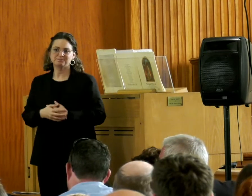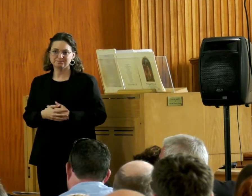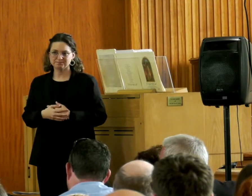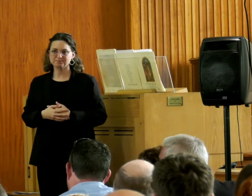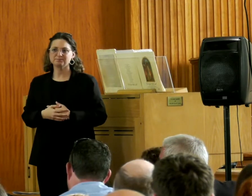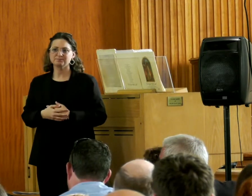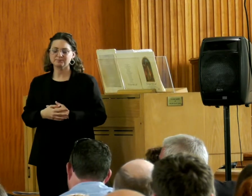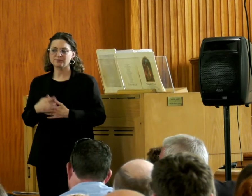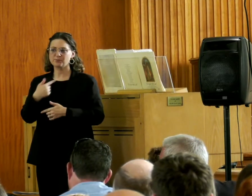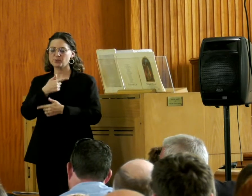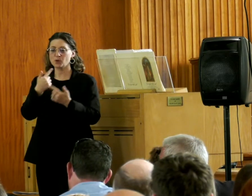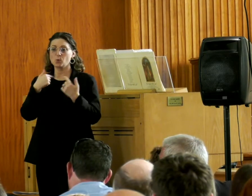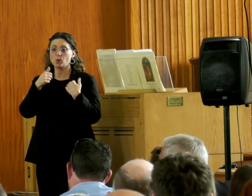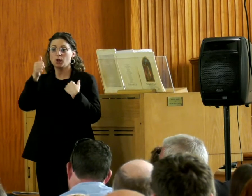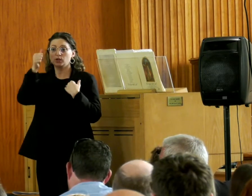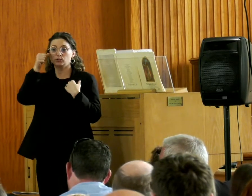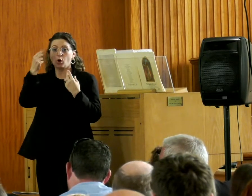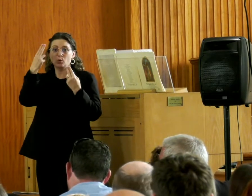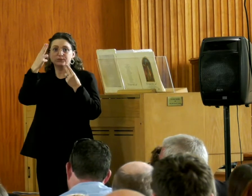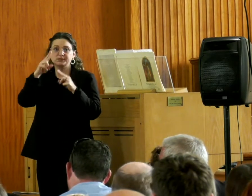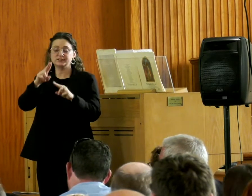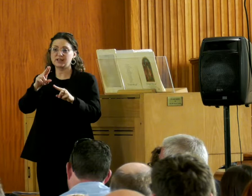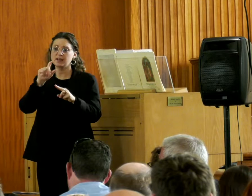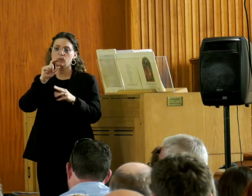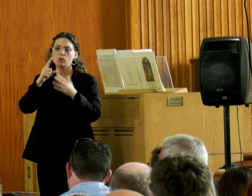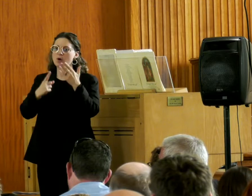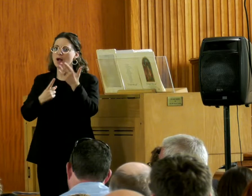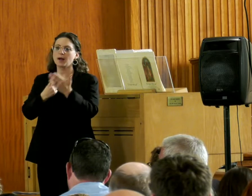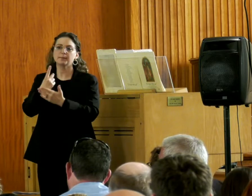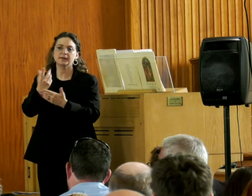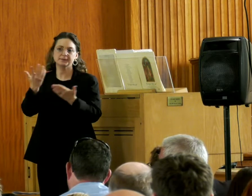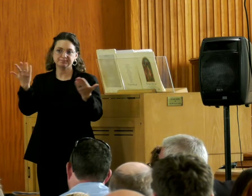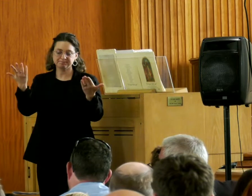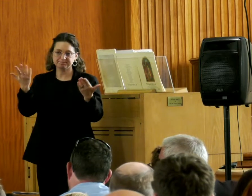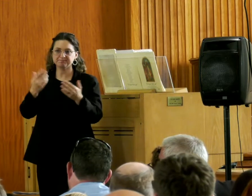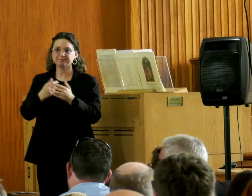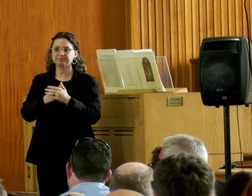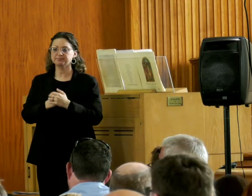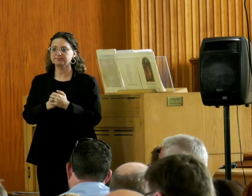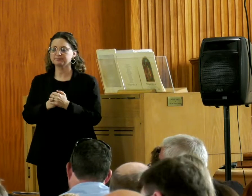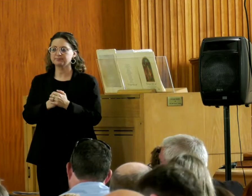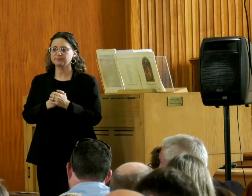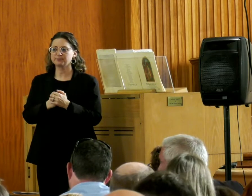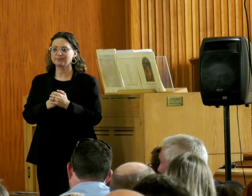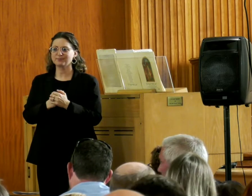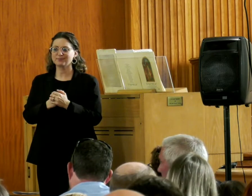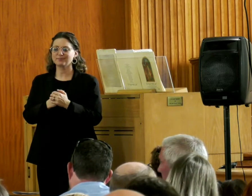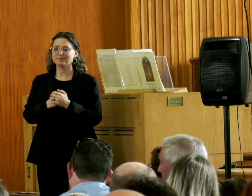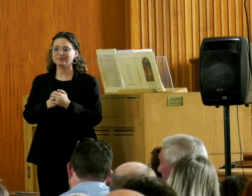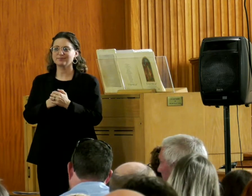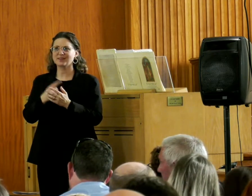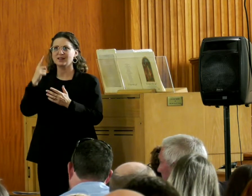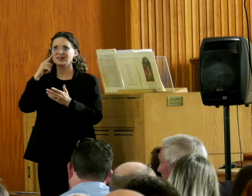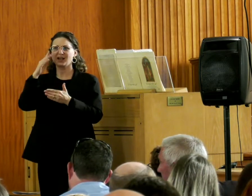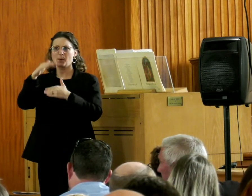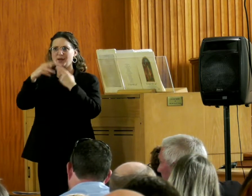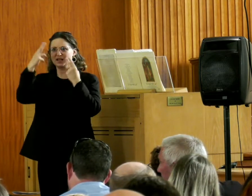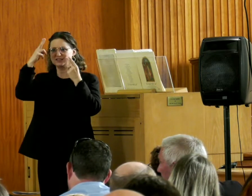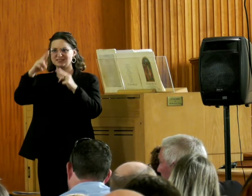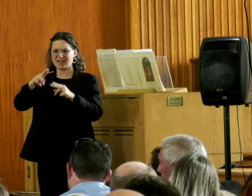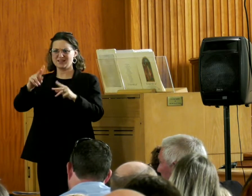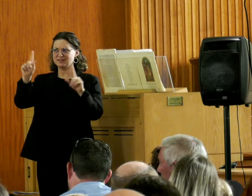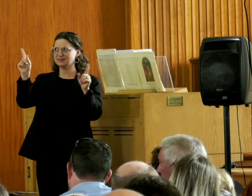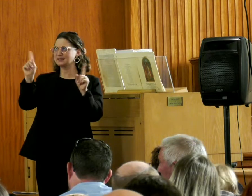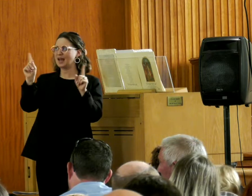We know that death is in the natural order of things. And as we reflect on this today,